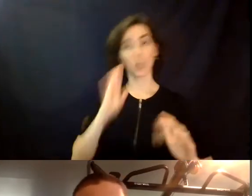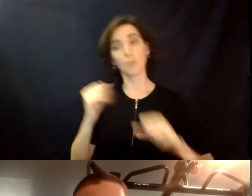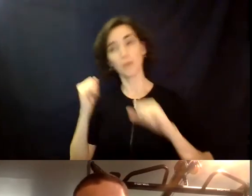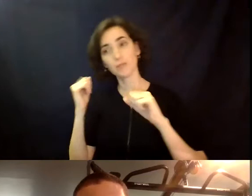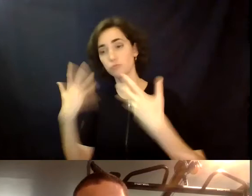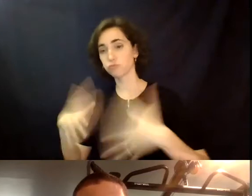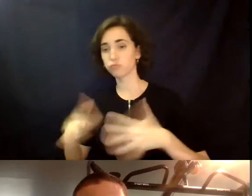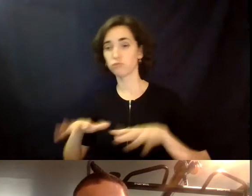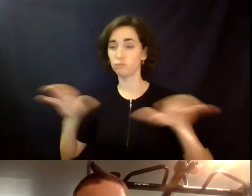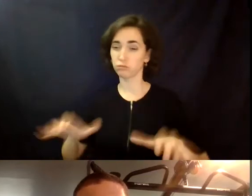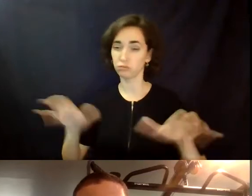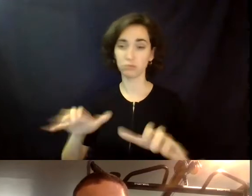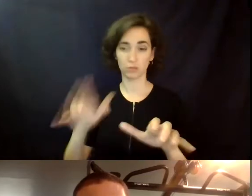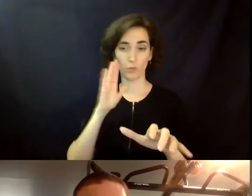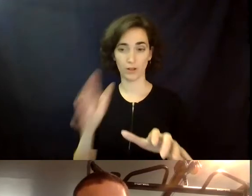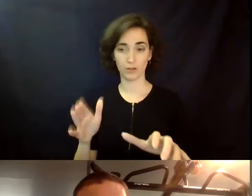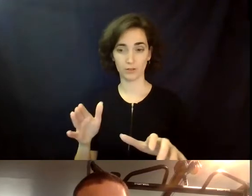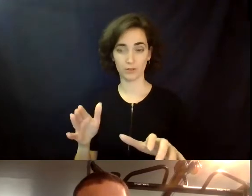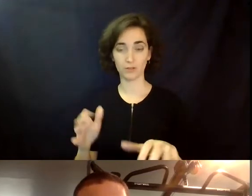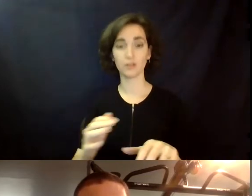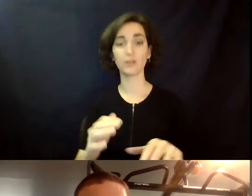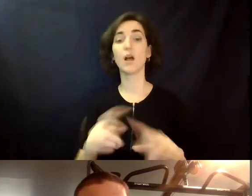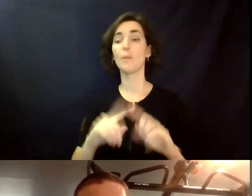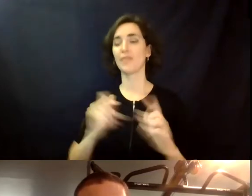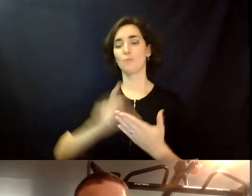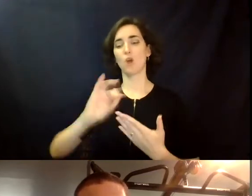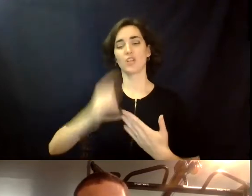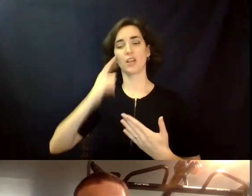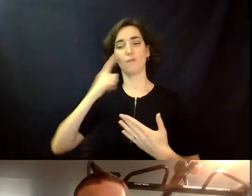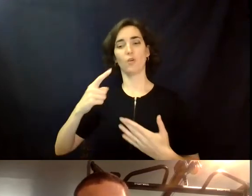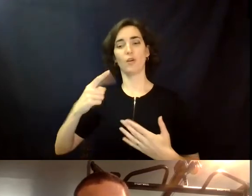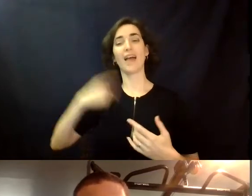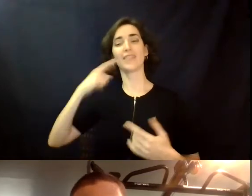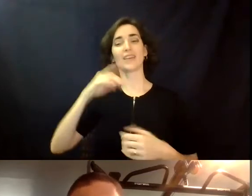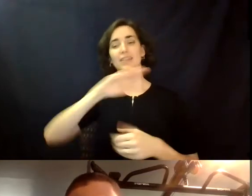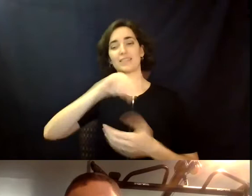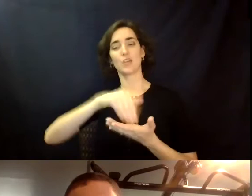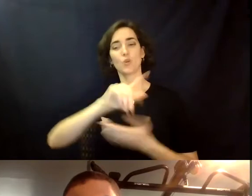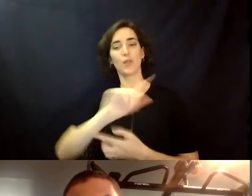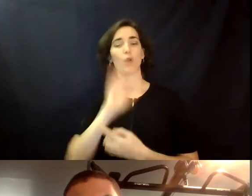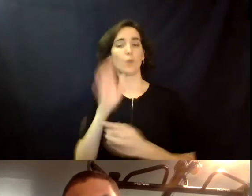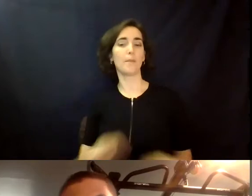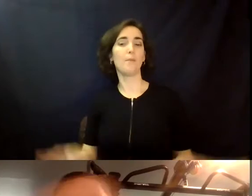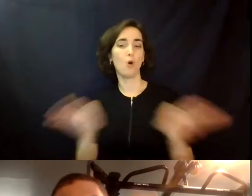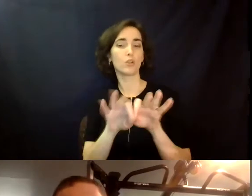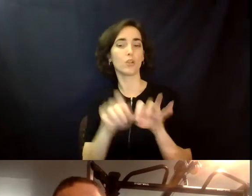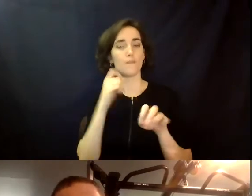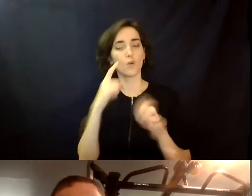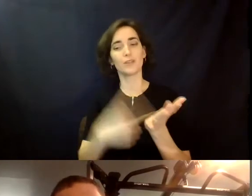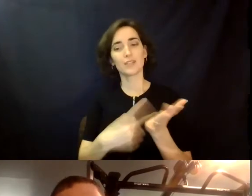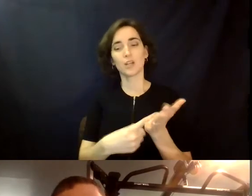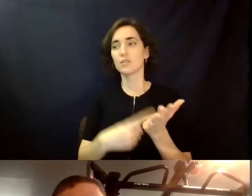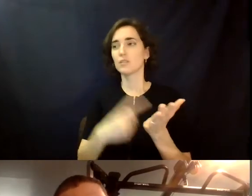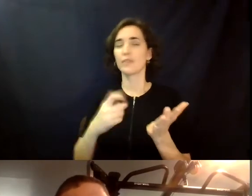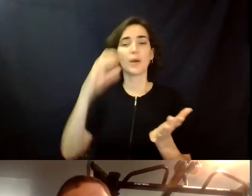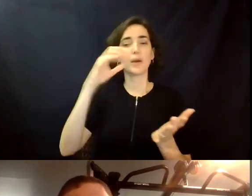that's a project that I think, at least for Central Louisiana, is going to be important to addressing those mobility gaps.